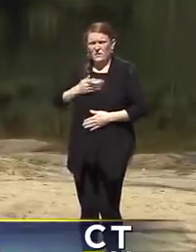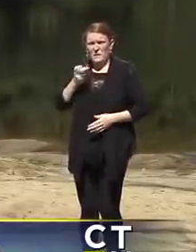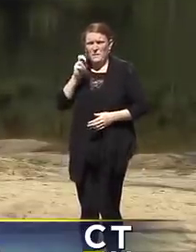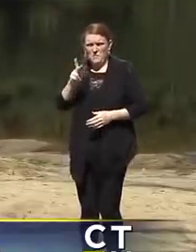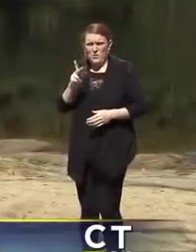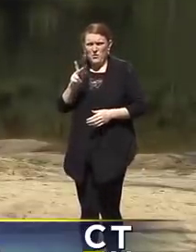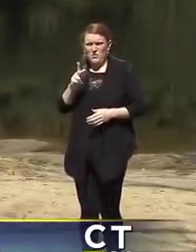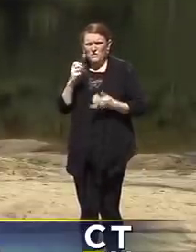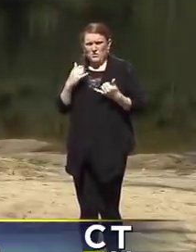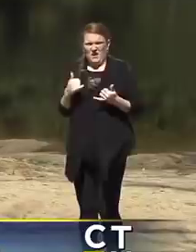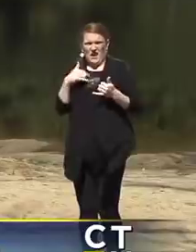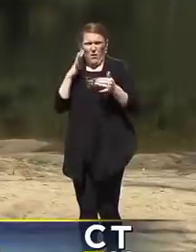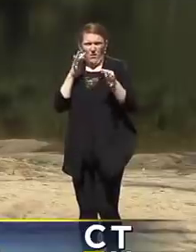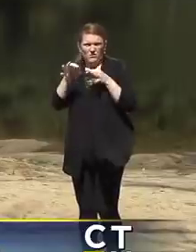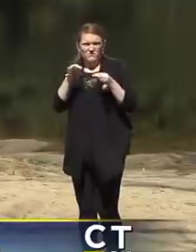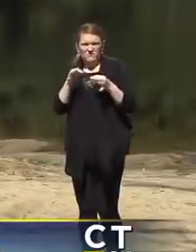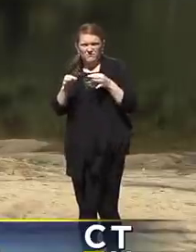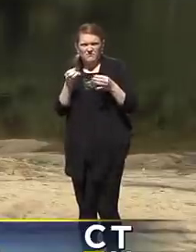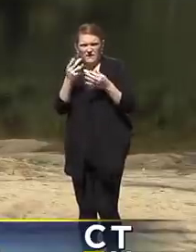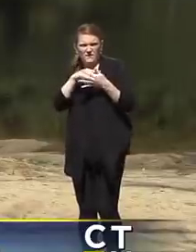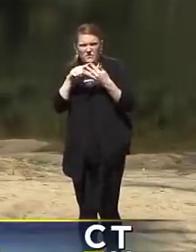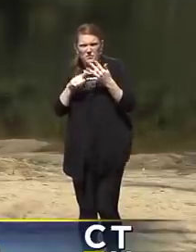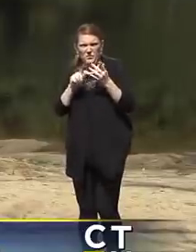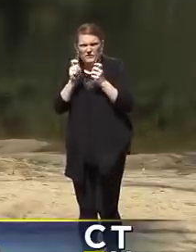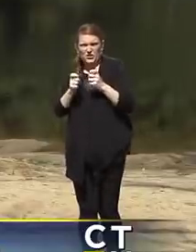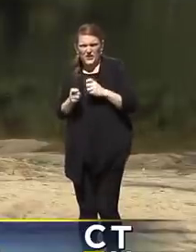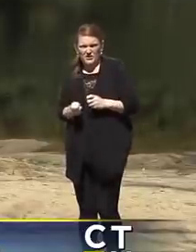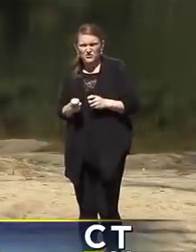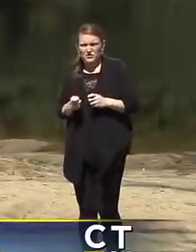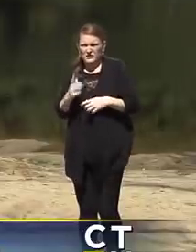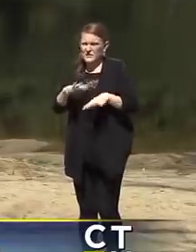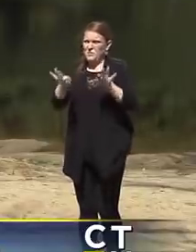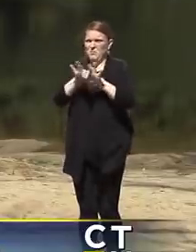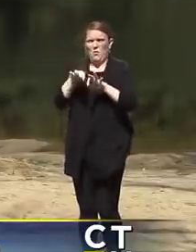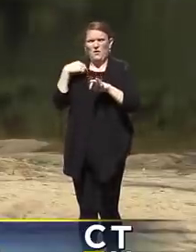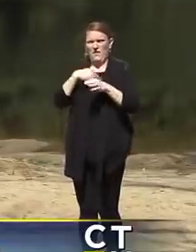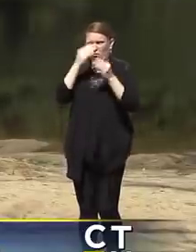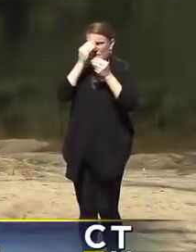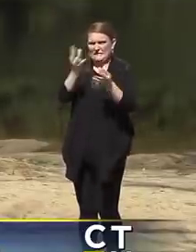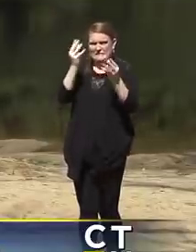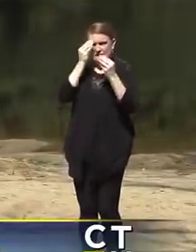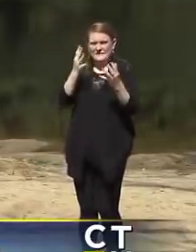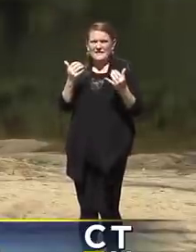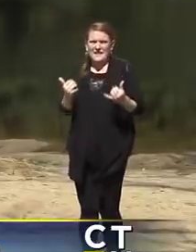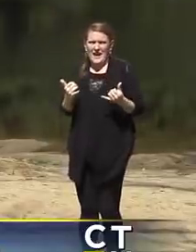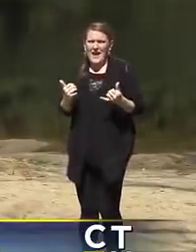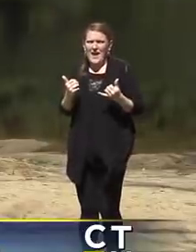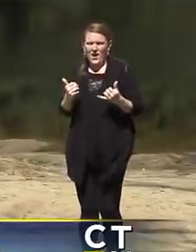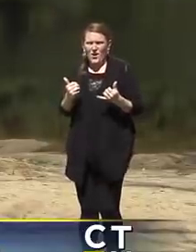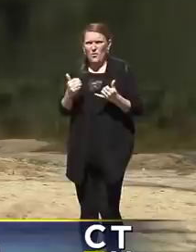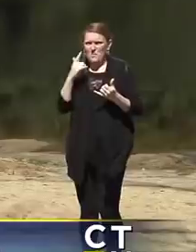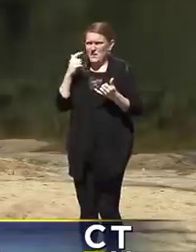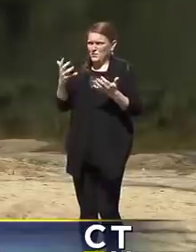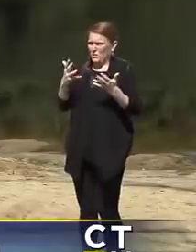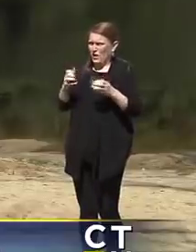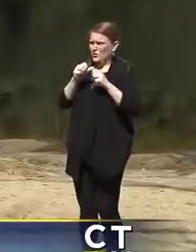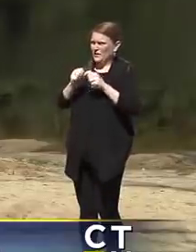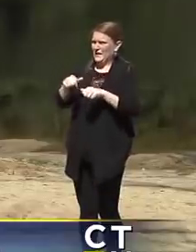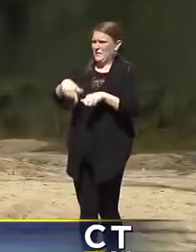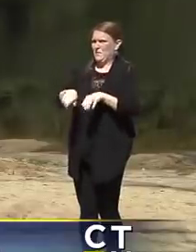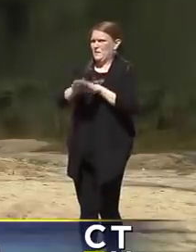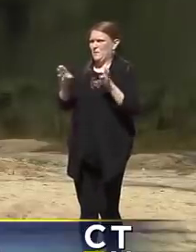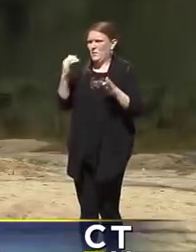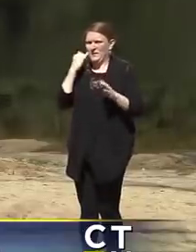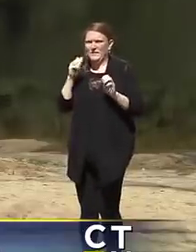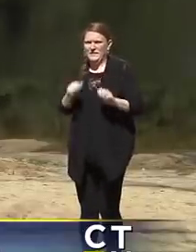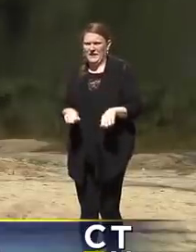want to share a few of those with folks today. It's really important to get the word out so that we can continue to keep these parks operating in a